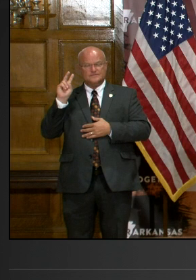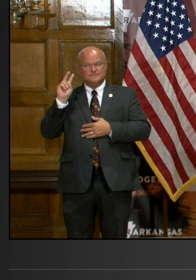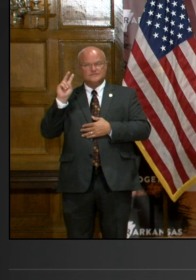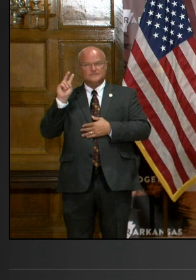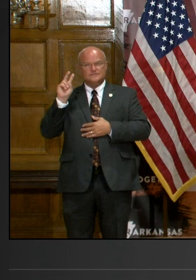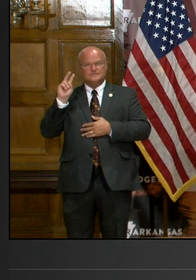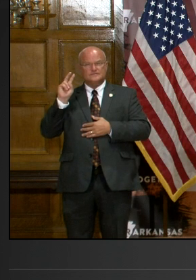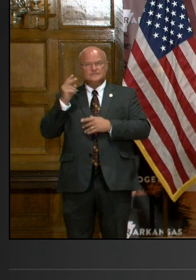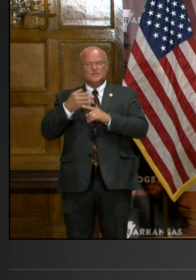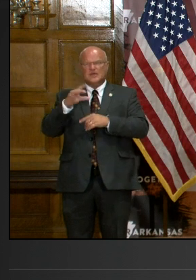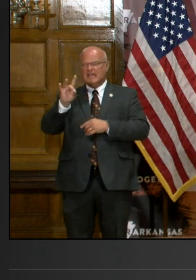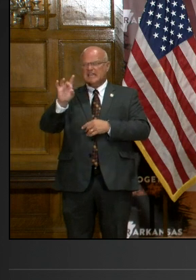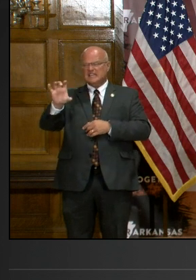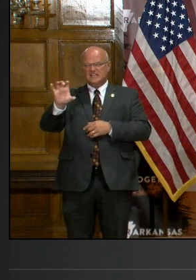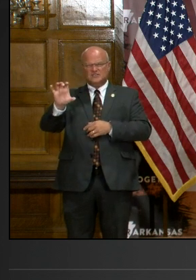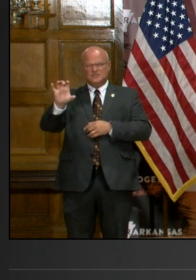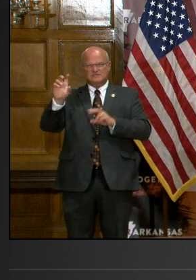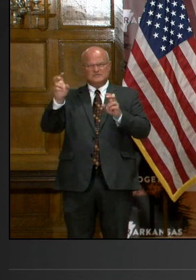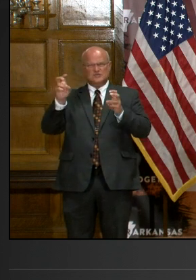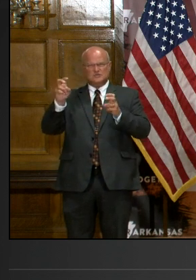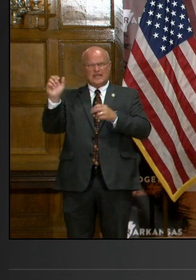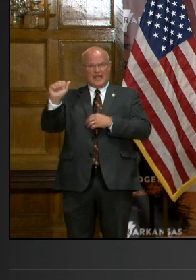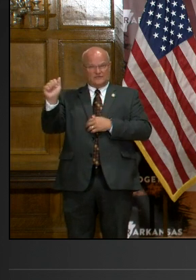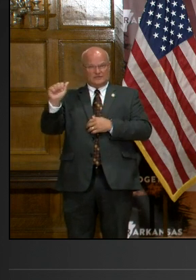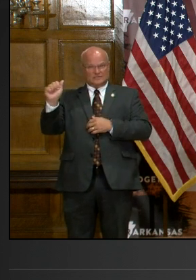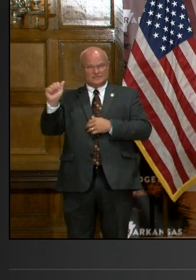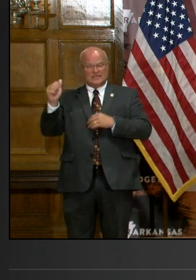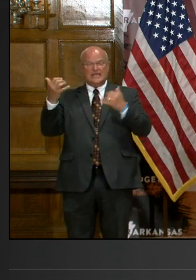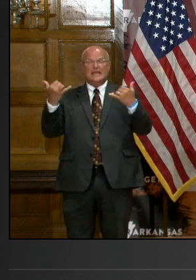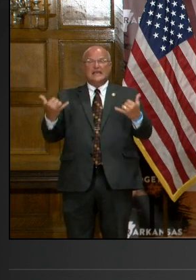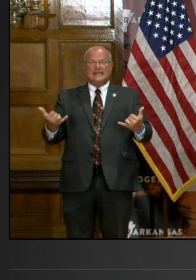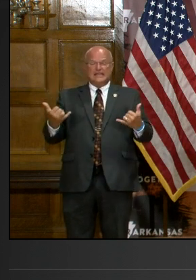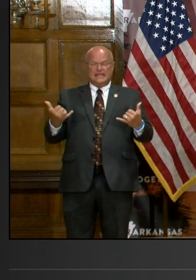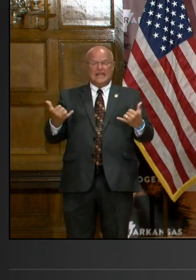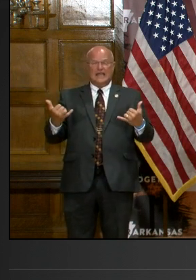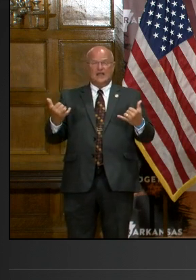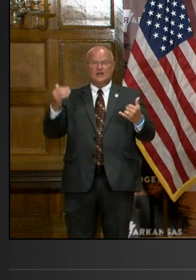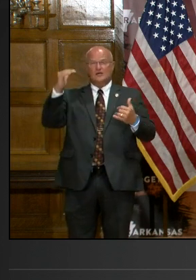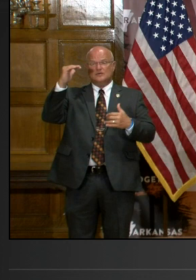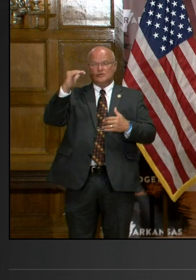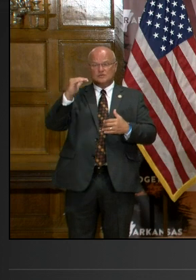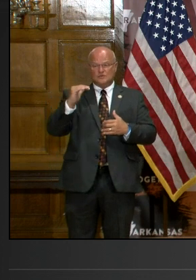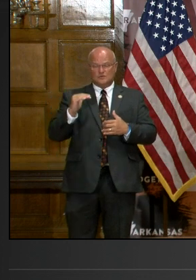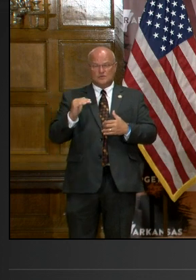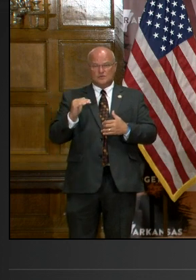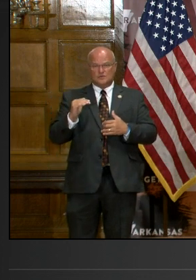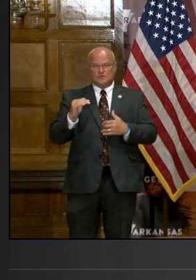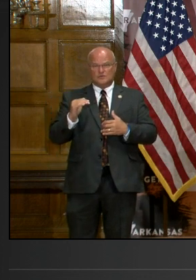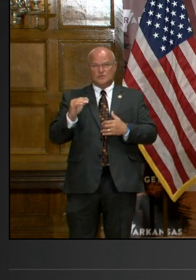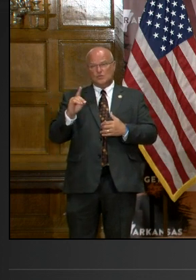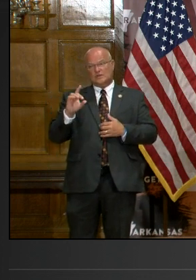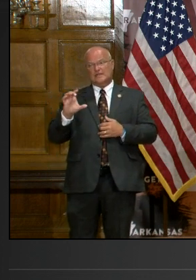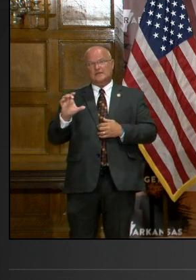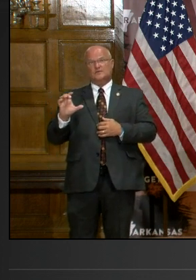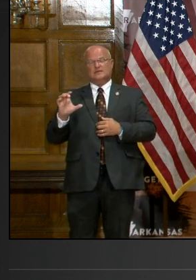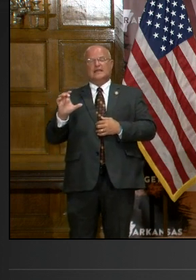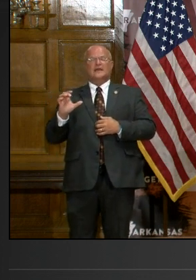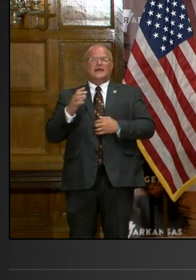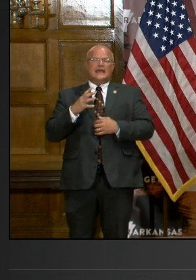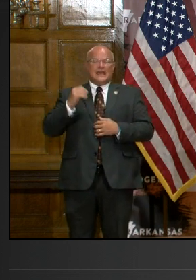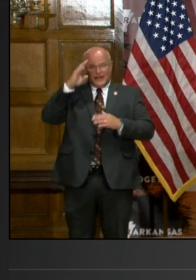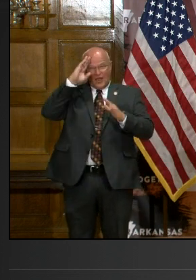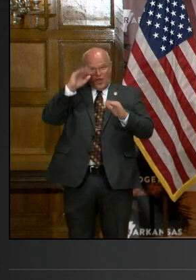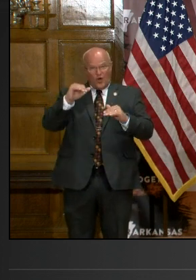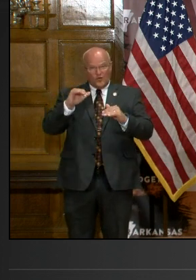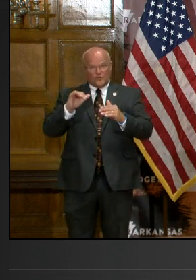of right at 800 in terms of average, and now we've declined that well over 100,